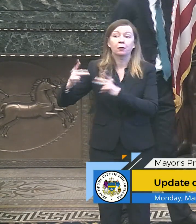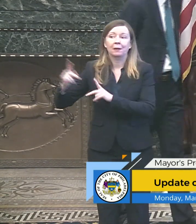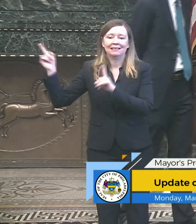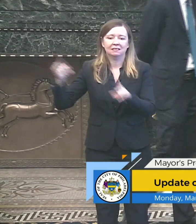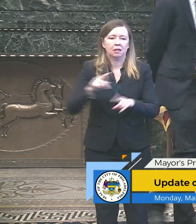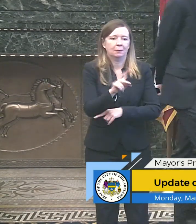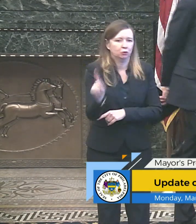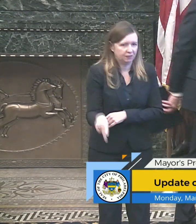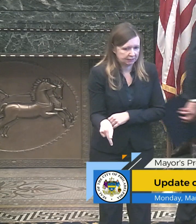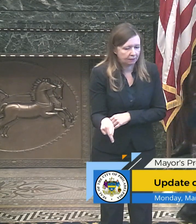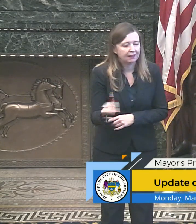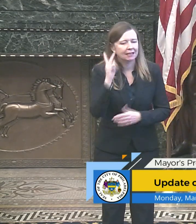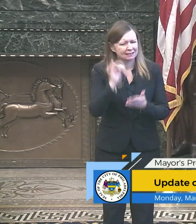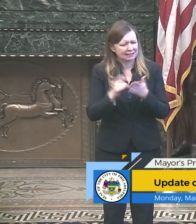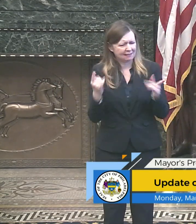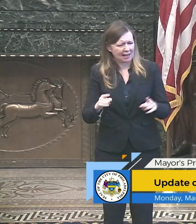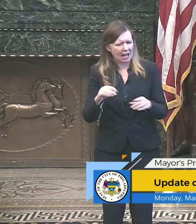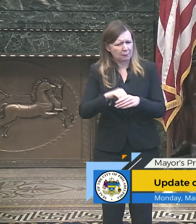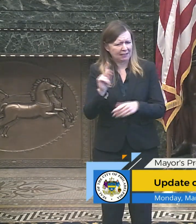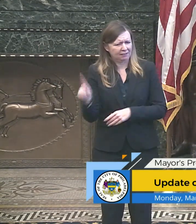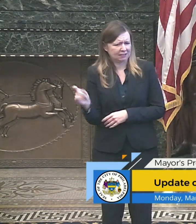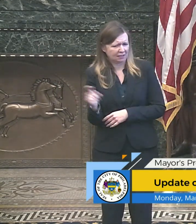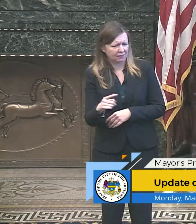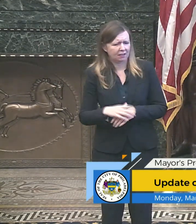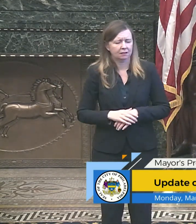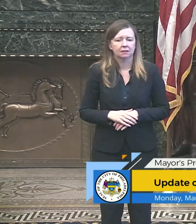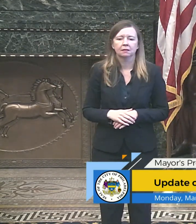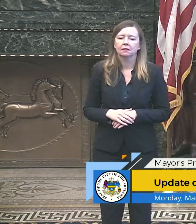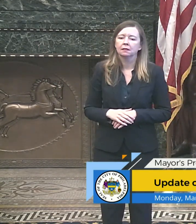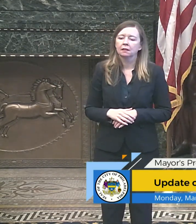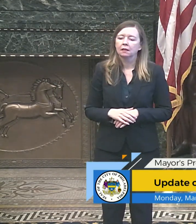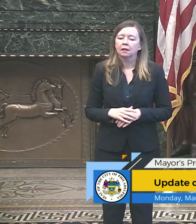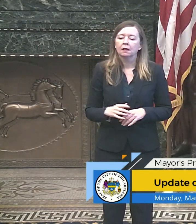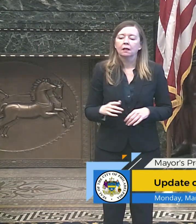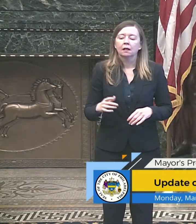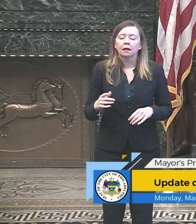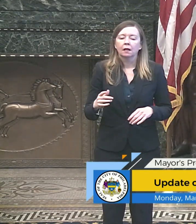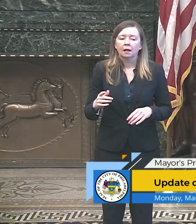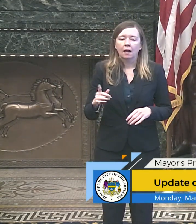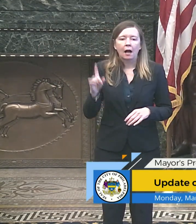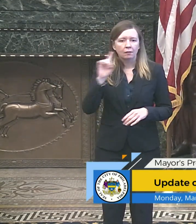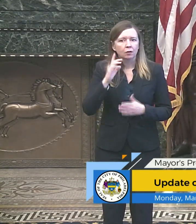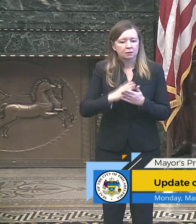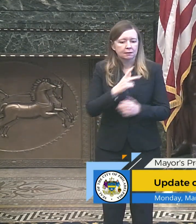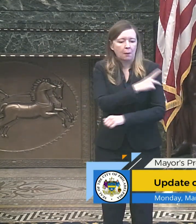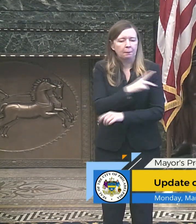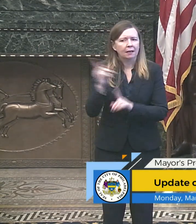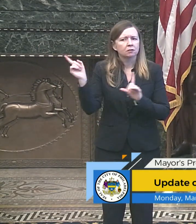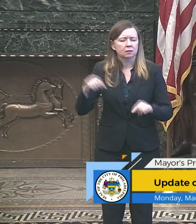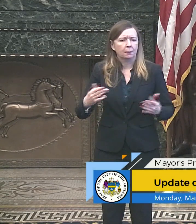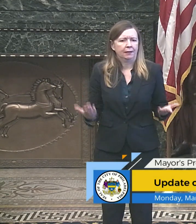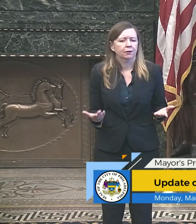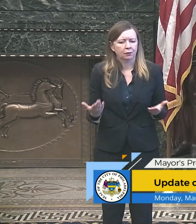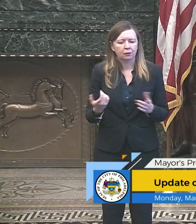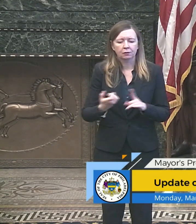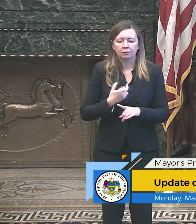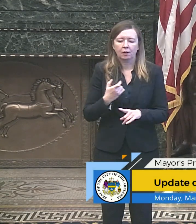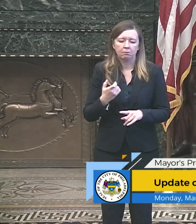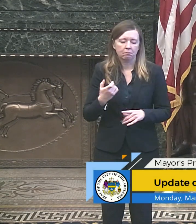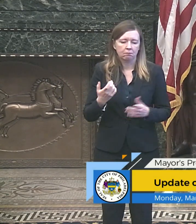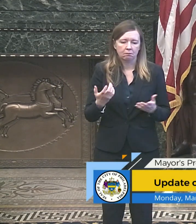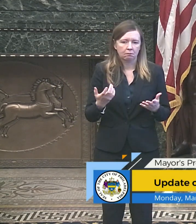we seeing that here in Philadelphia? I have heard that there's some patients that are coming down, such as